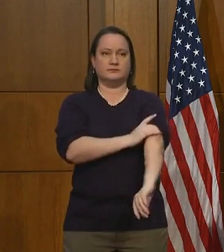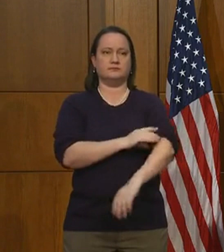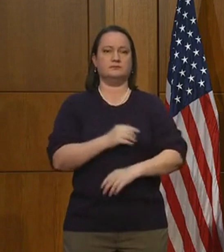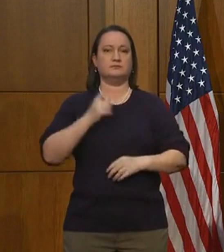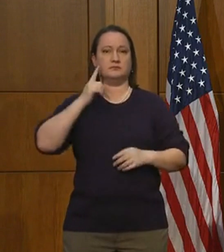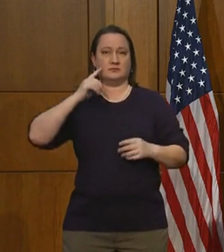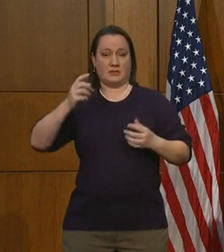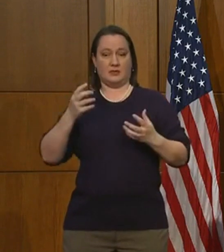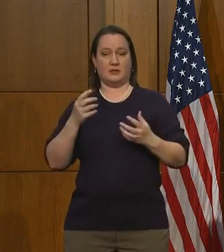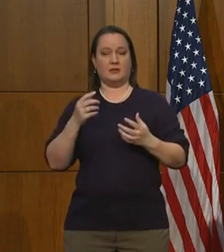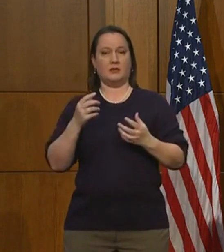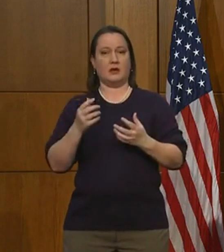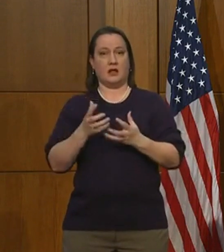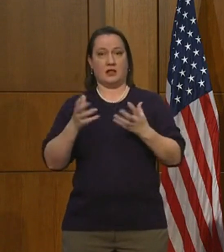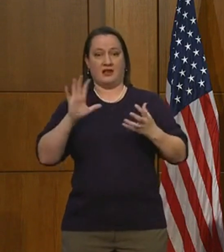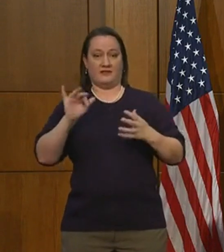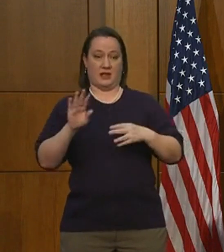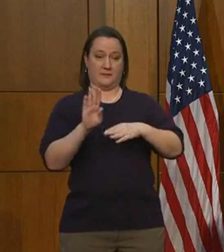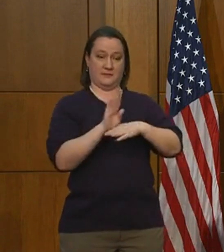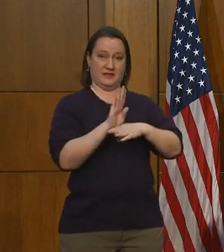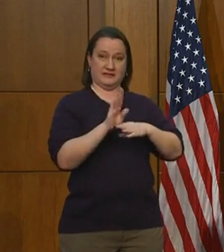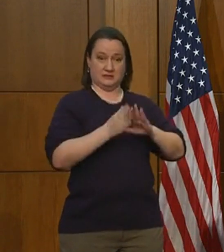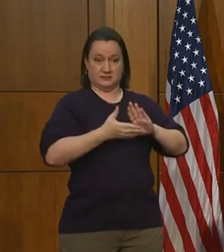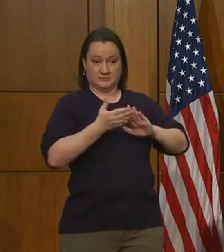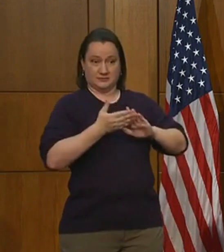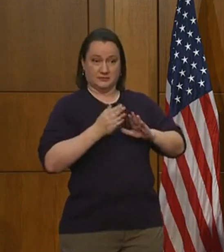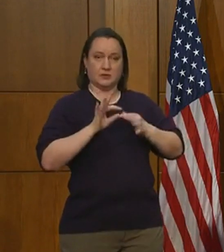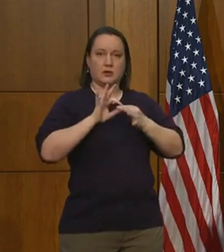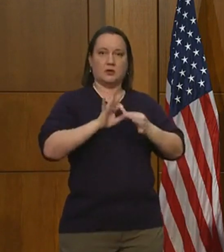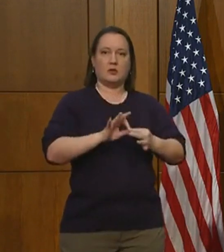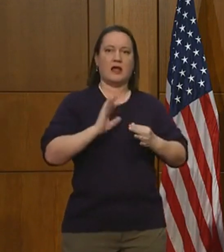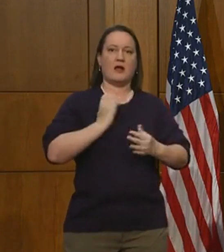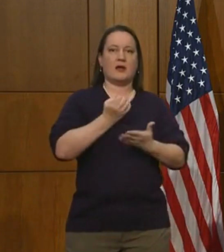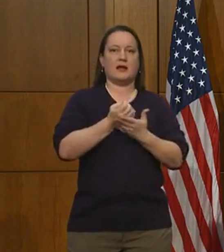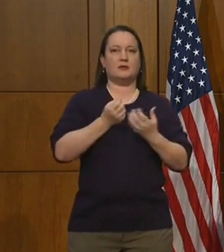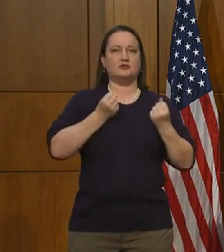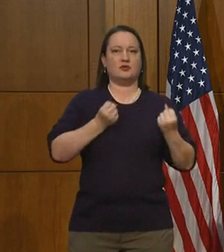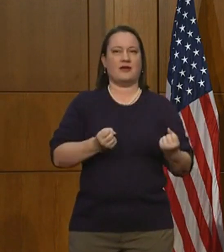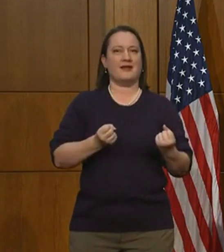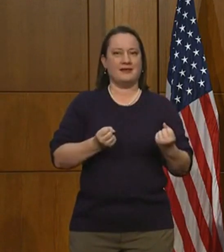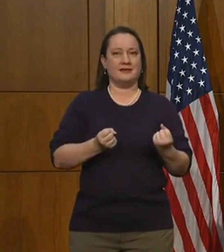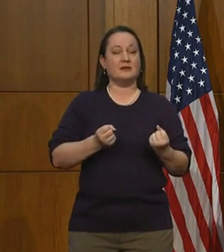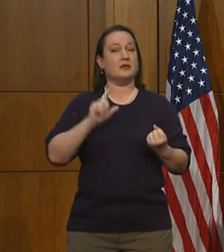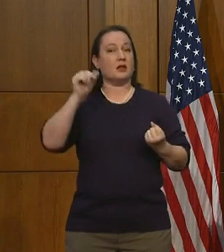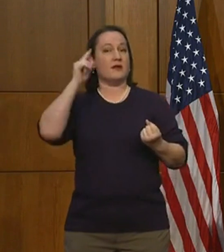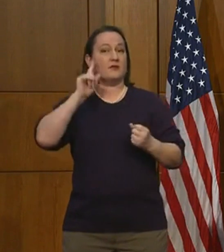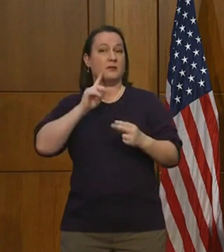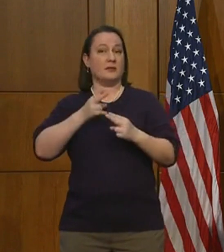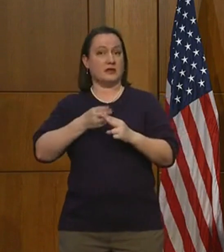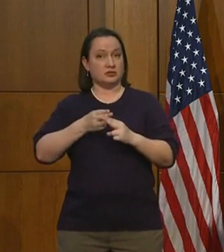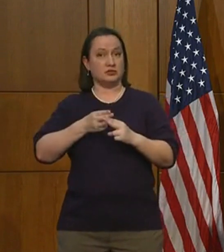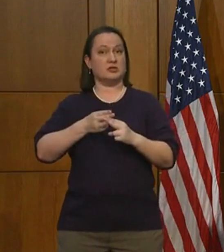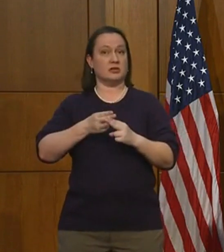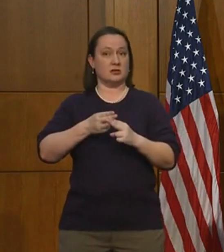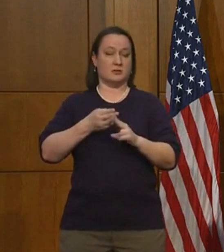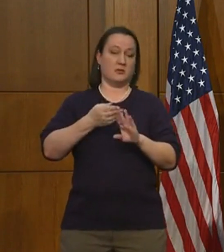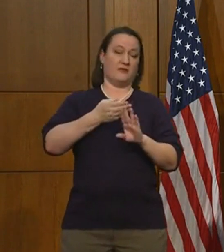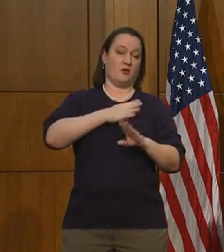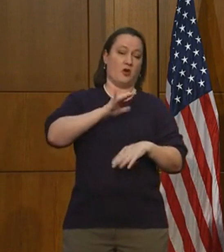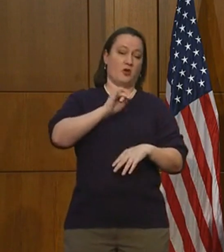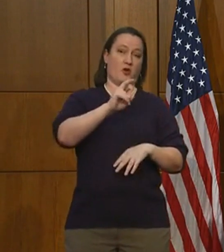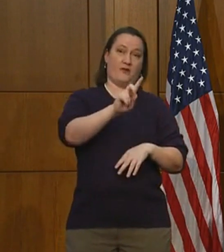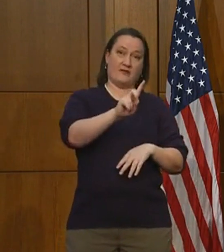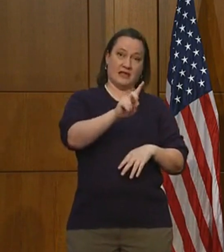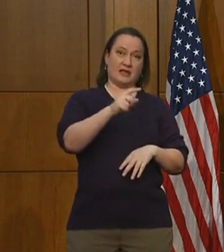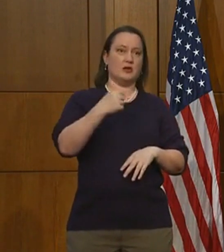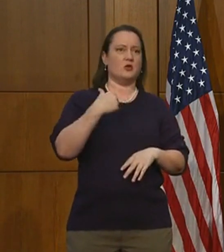think a lot of that has to do with the strength of the economy. You've heard the Governor mention before we went into this. We also have a strong reliance on